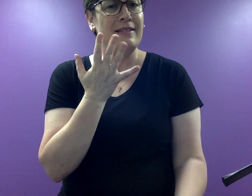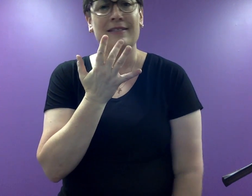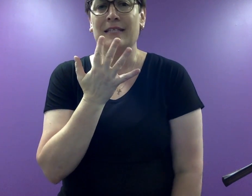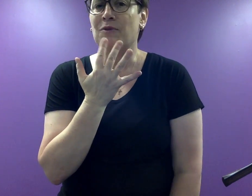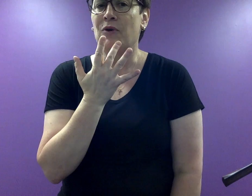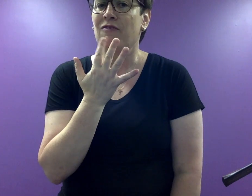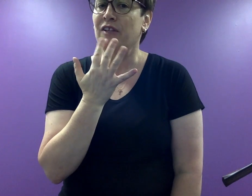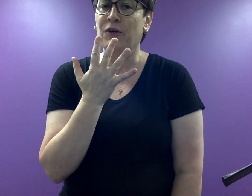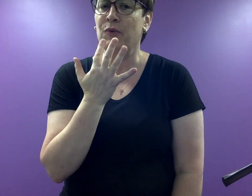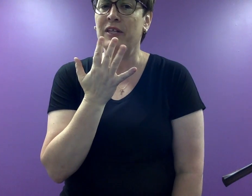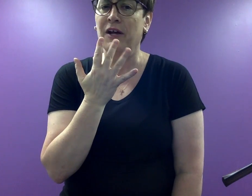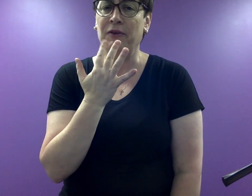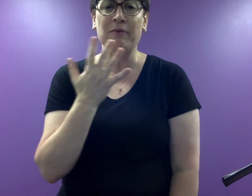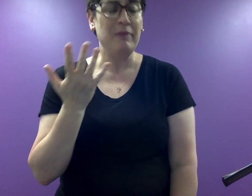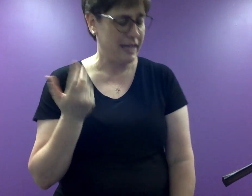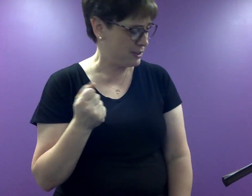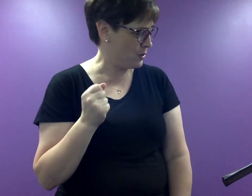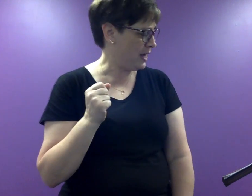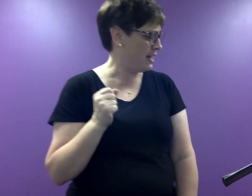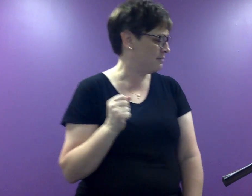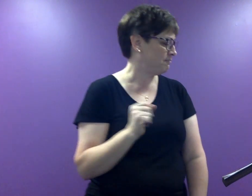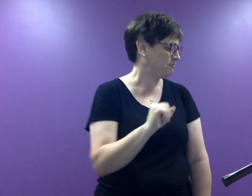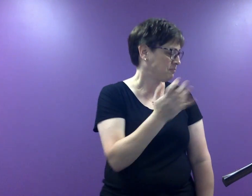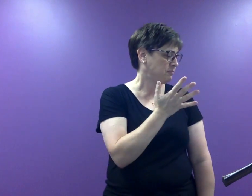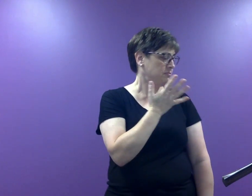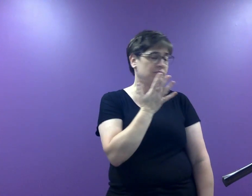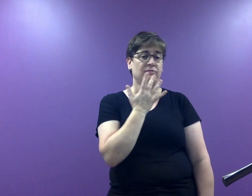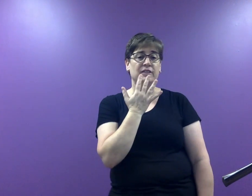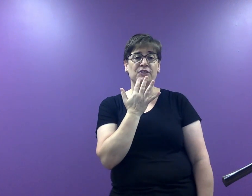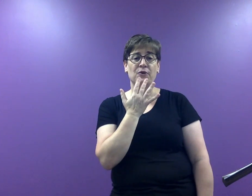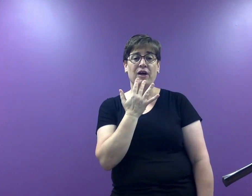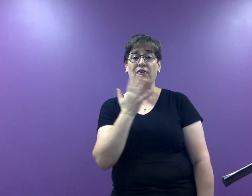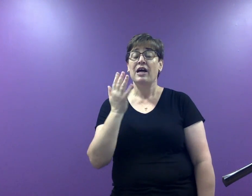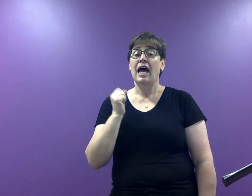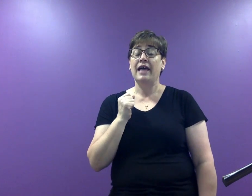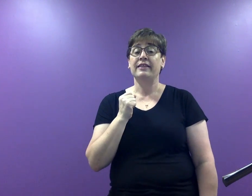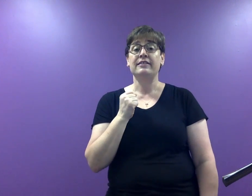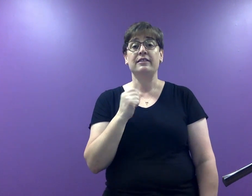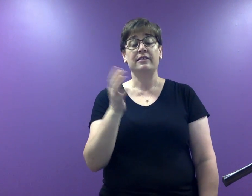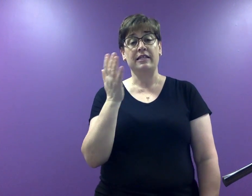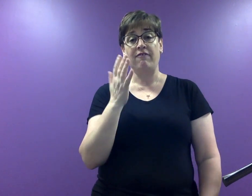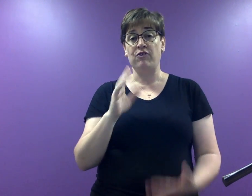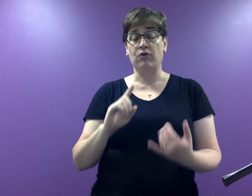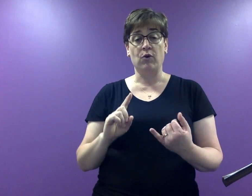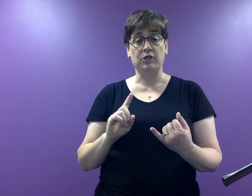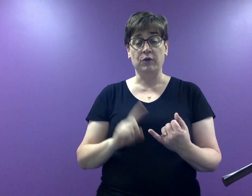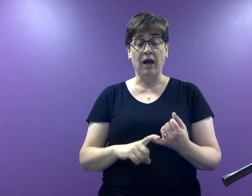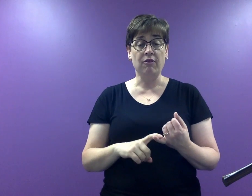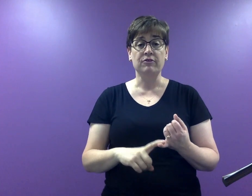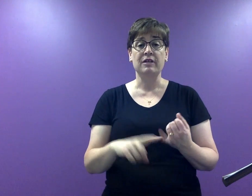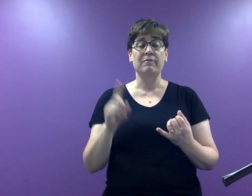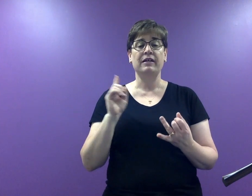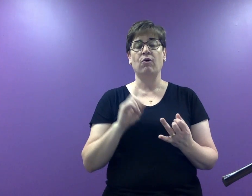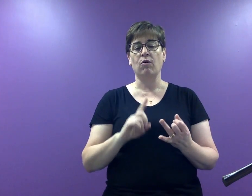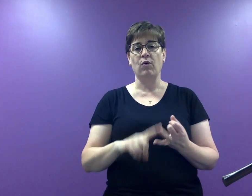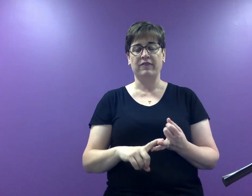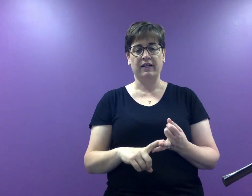seem to want to flicker with color, but that's okay. So color. And this is if you're going to color something or what the